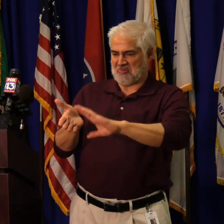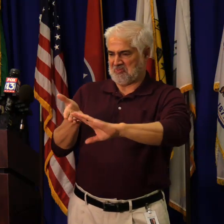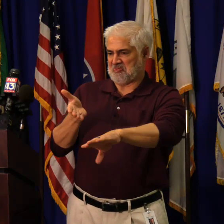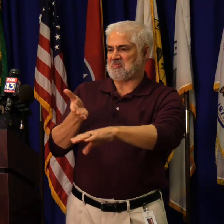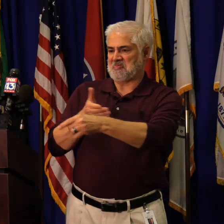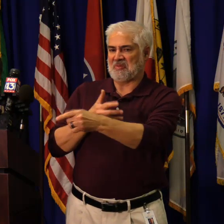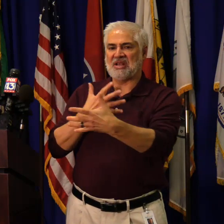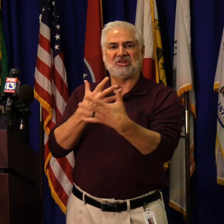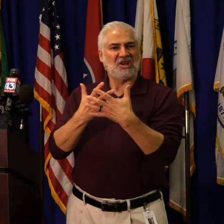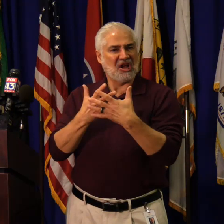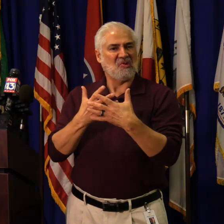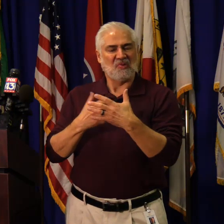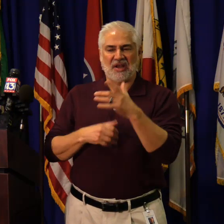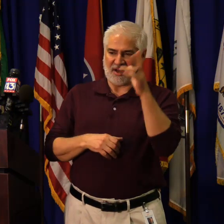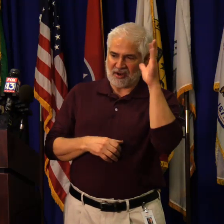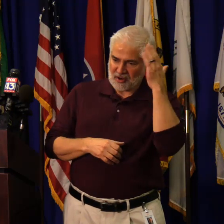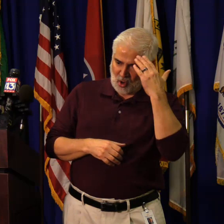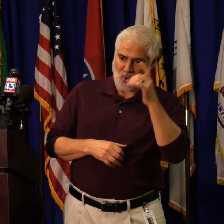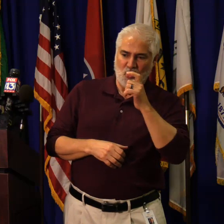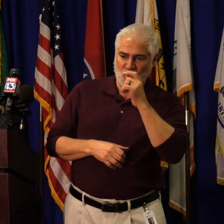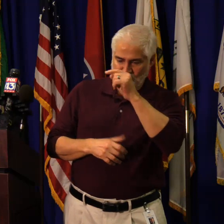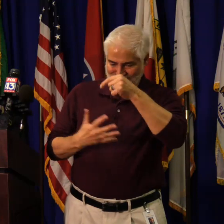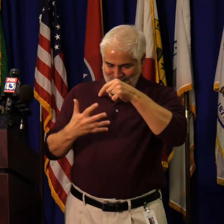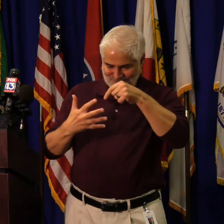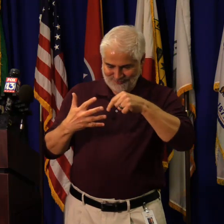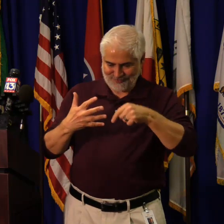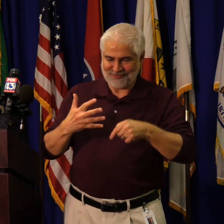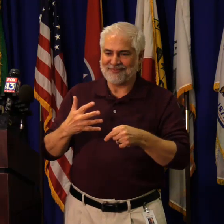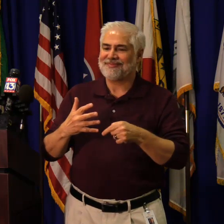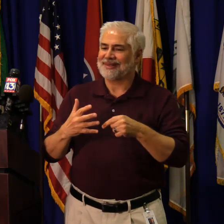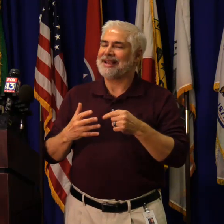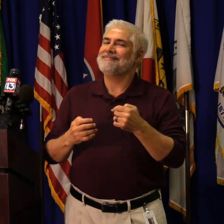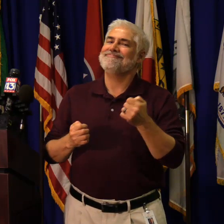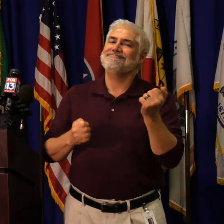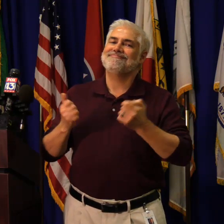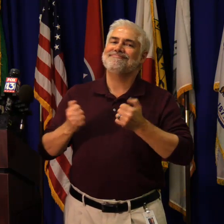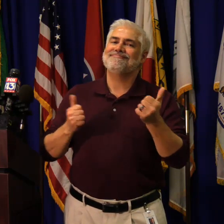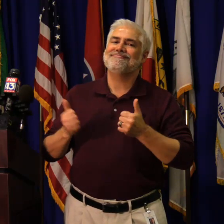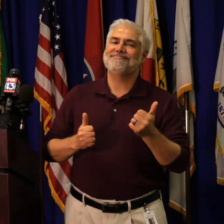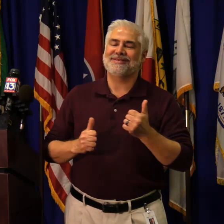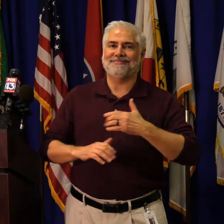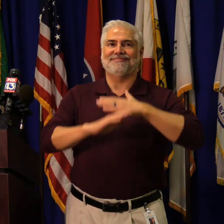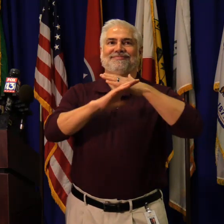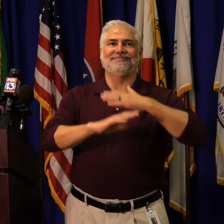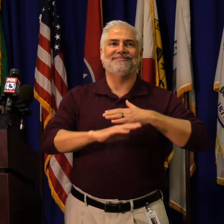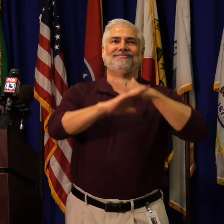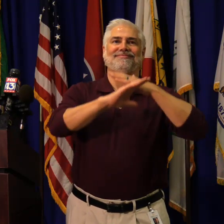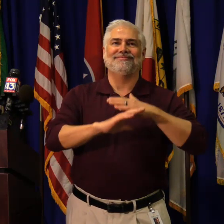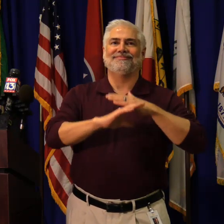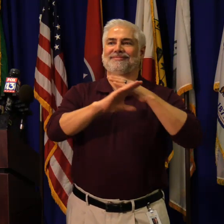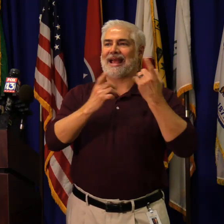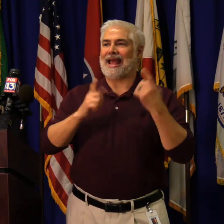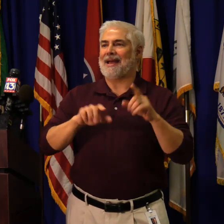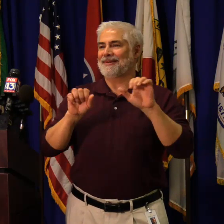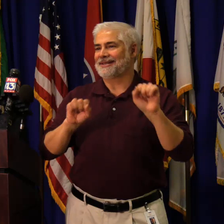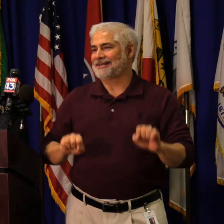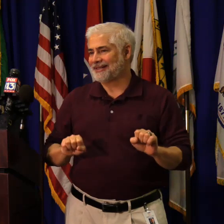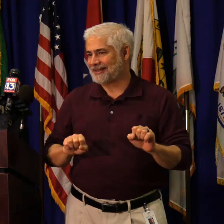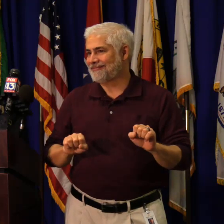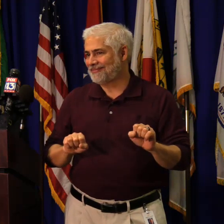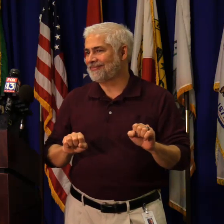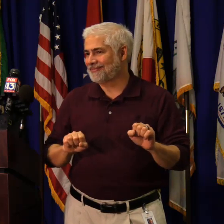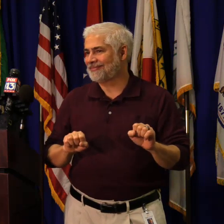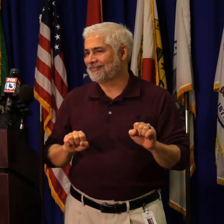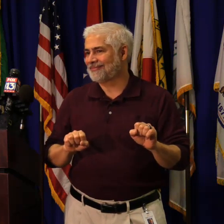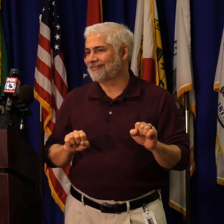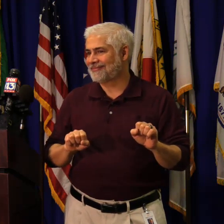out. So we have quickly identified those cases and eliminated a lot of the hurdles that otherwise exist in the system. So